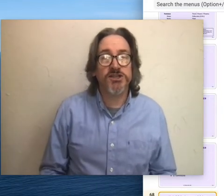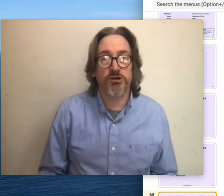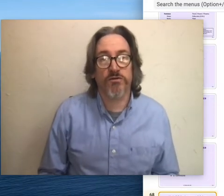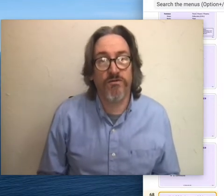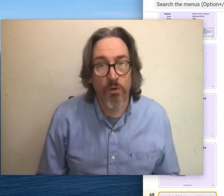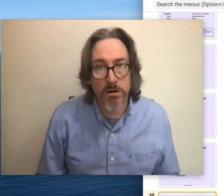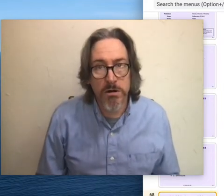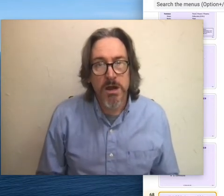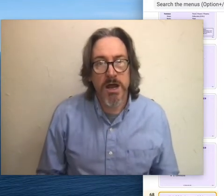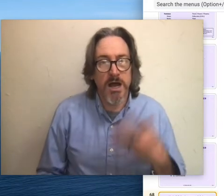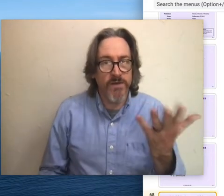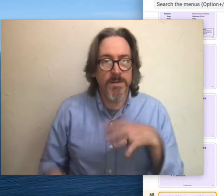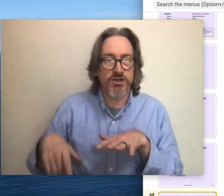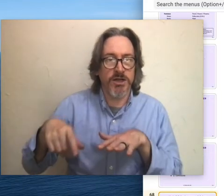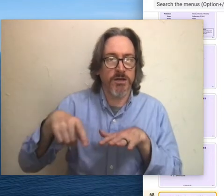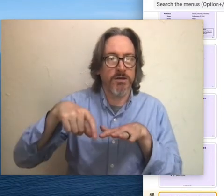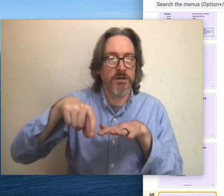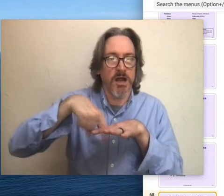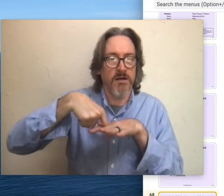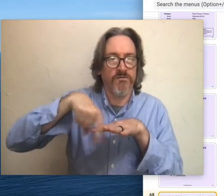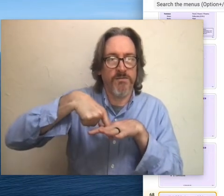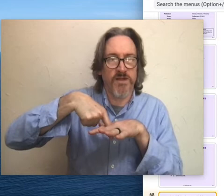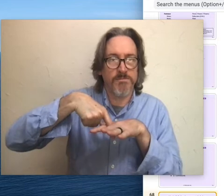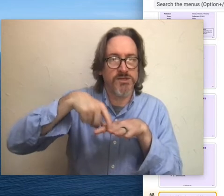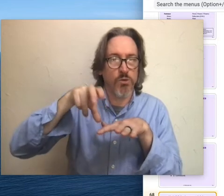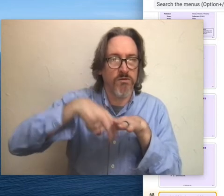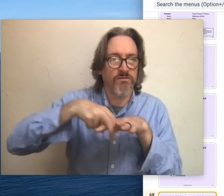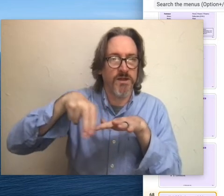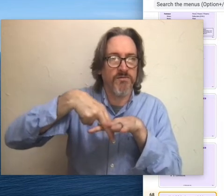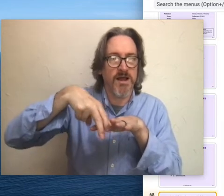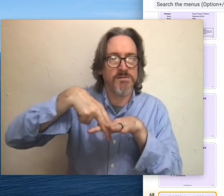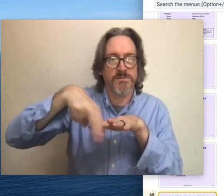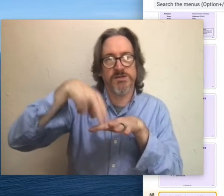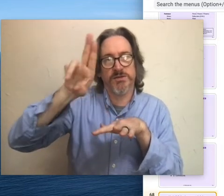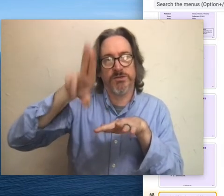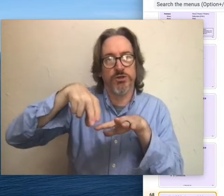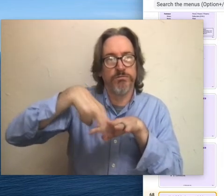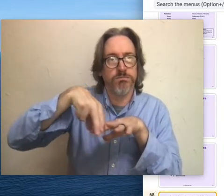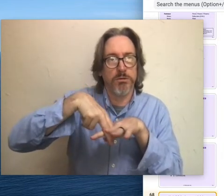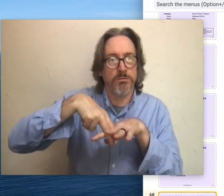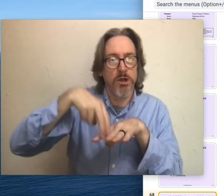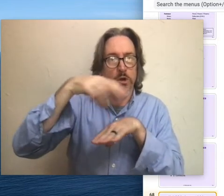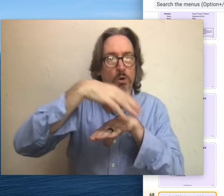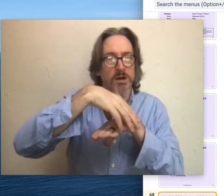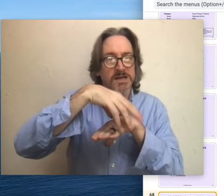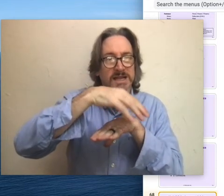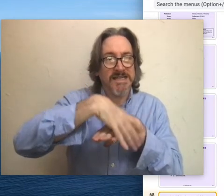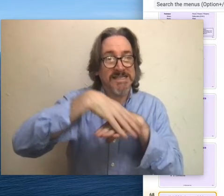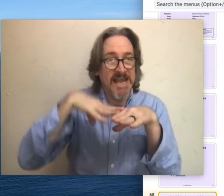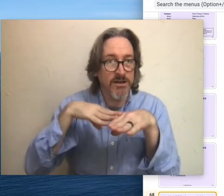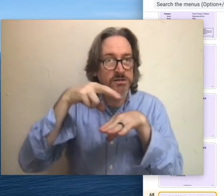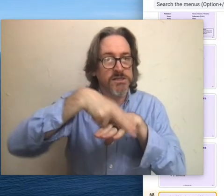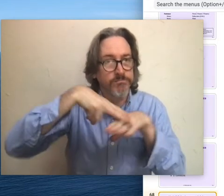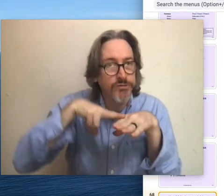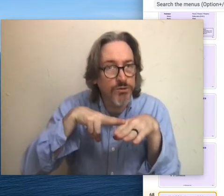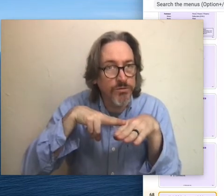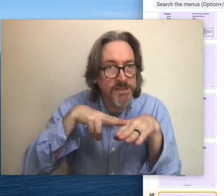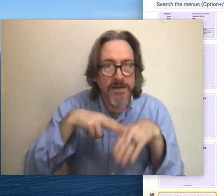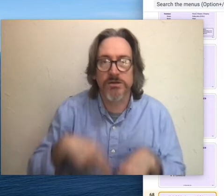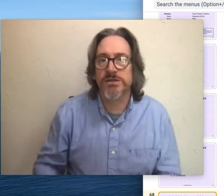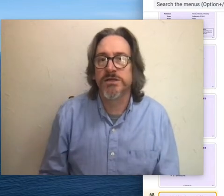Conversation starter 4, they mention flip-flops or flip-flops. Sometimes you see with 2, boom, boom, or like sandals.